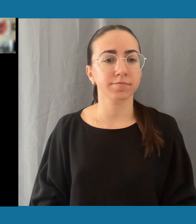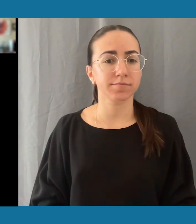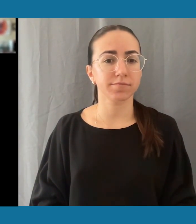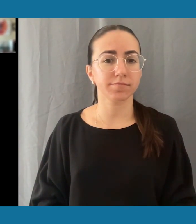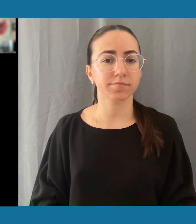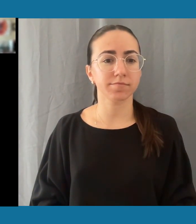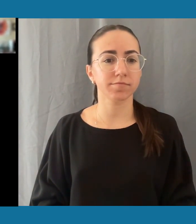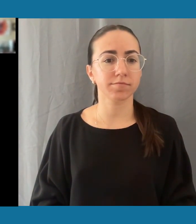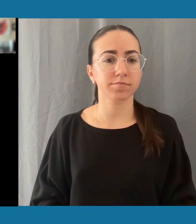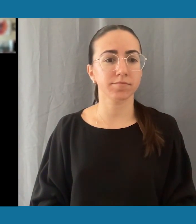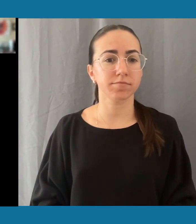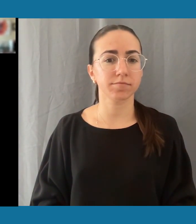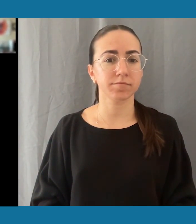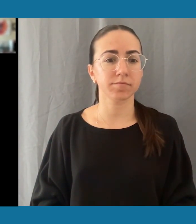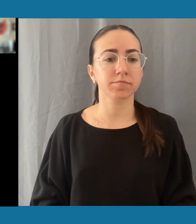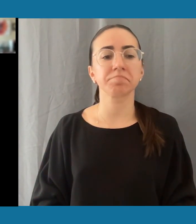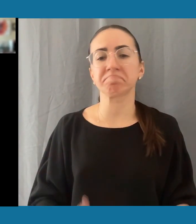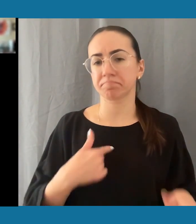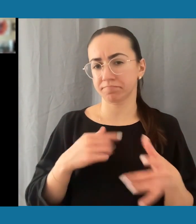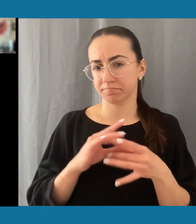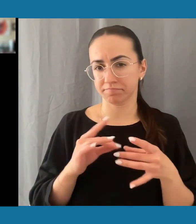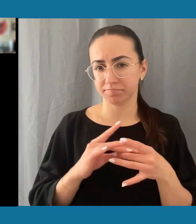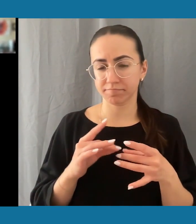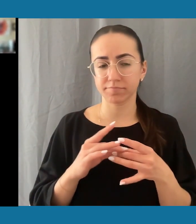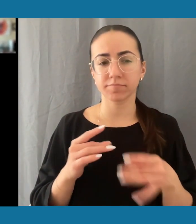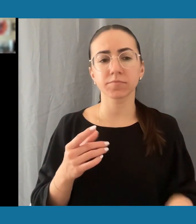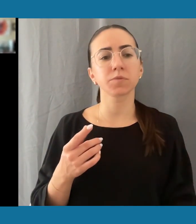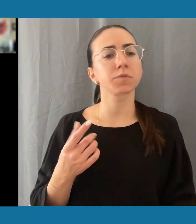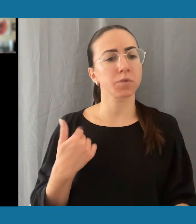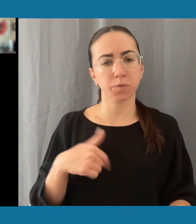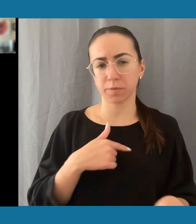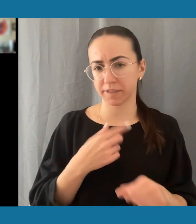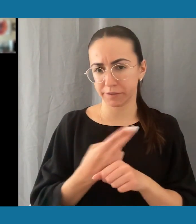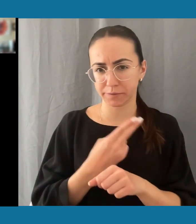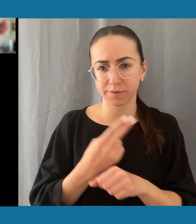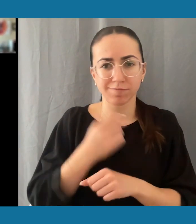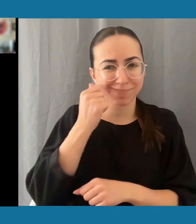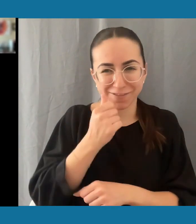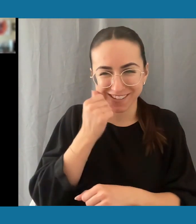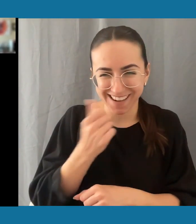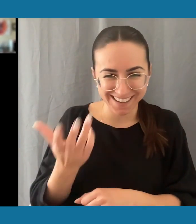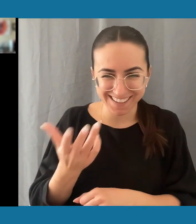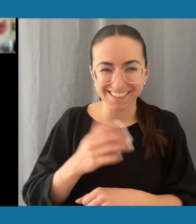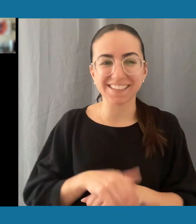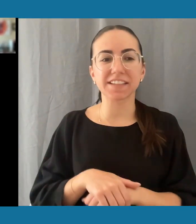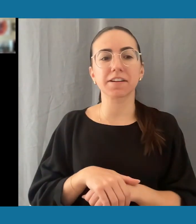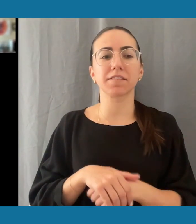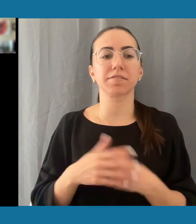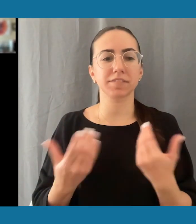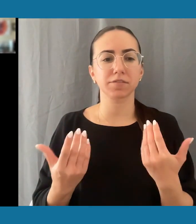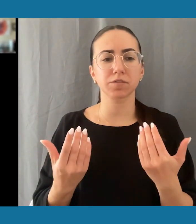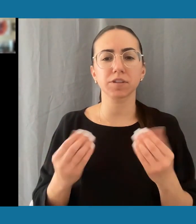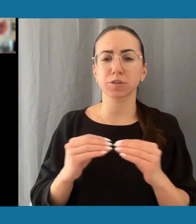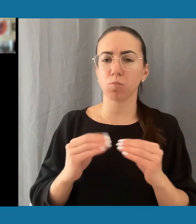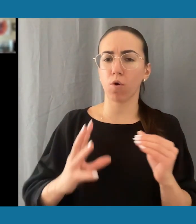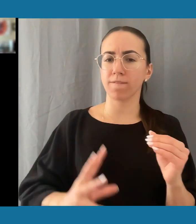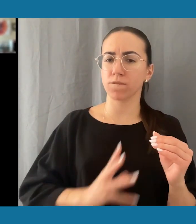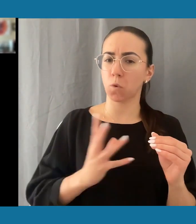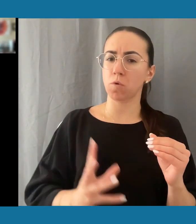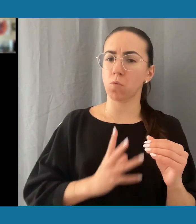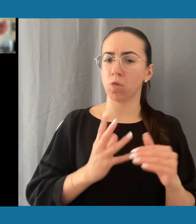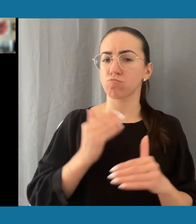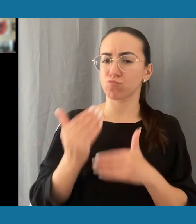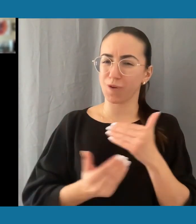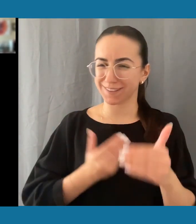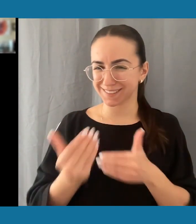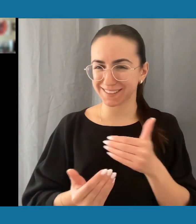As I mentioned, this is something we all use in our everyday lives. It's just more formalized process for people with